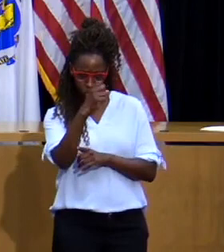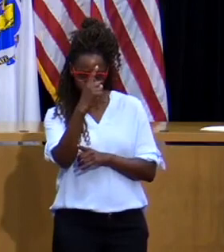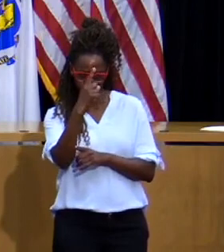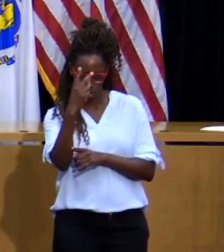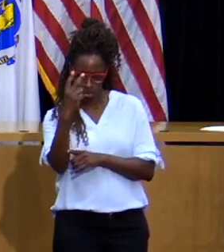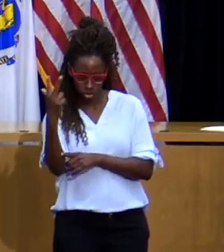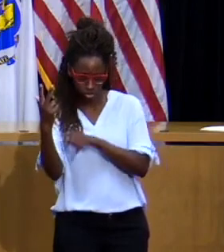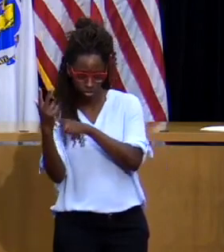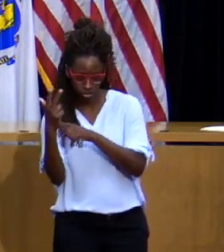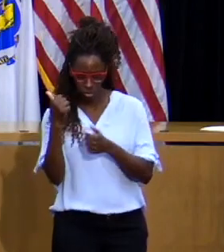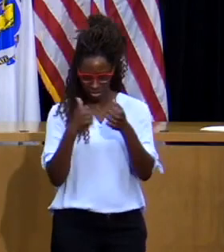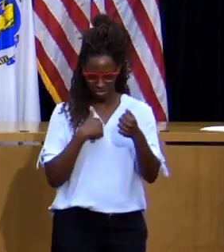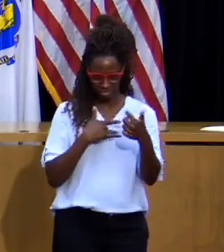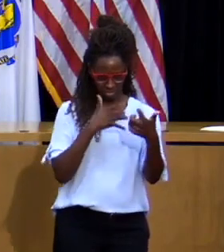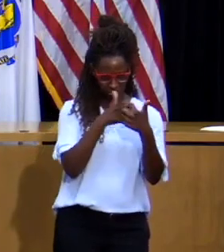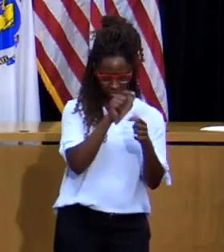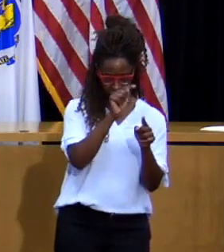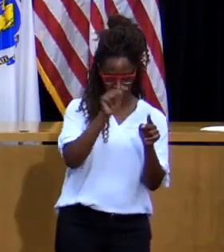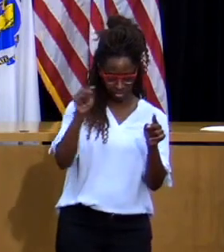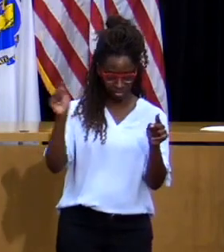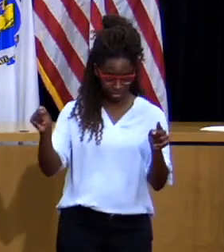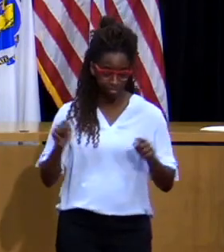over to the Lieutenant Governor.